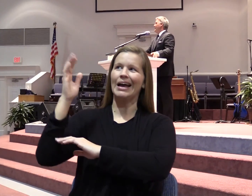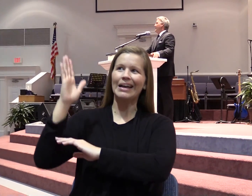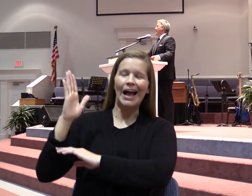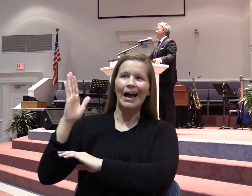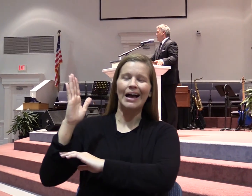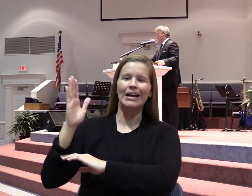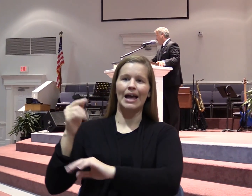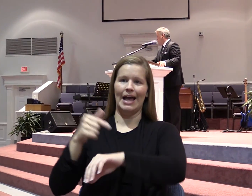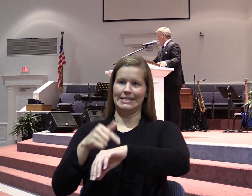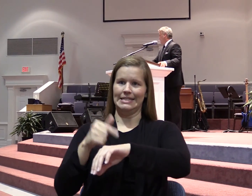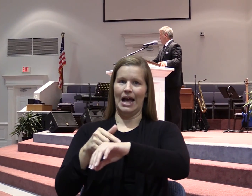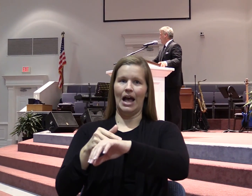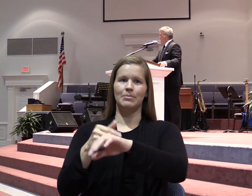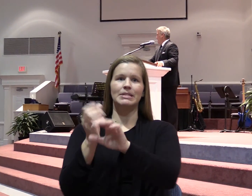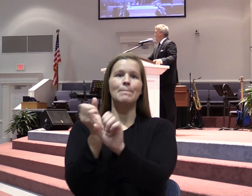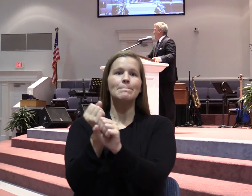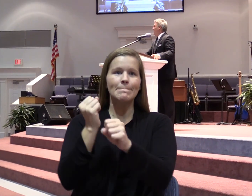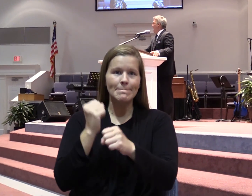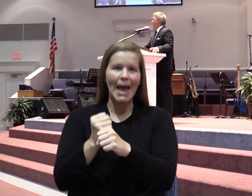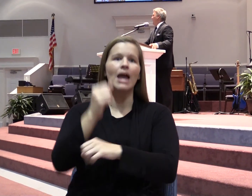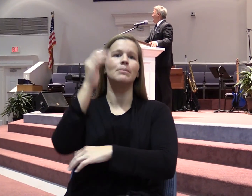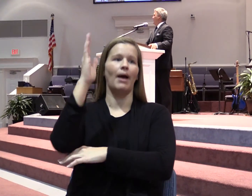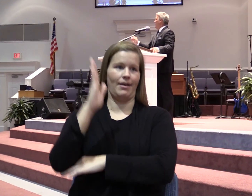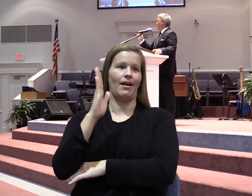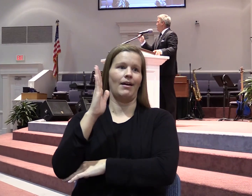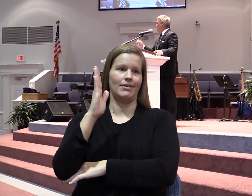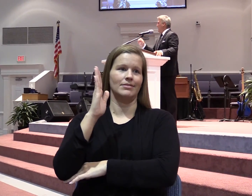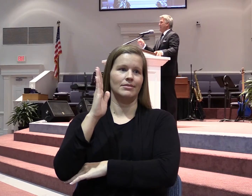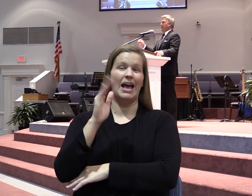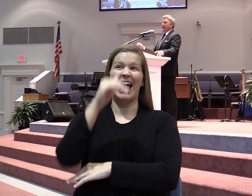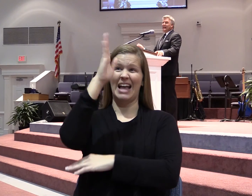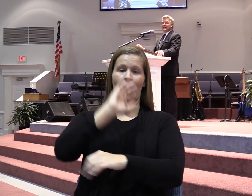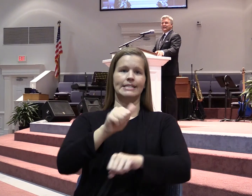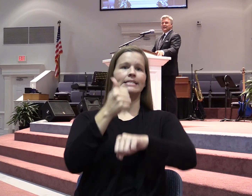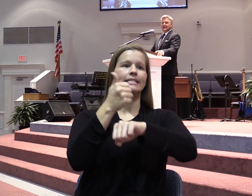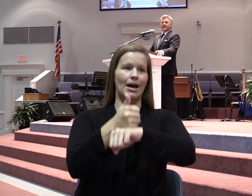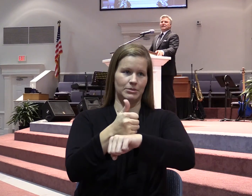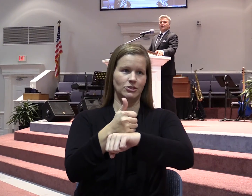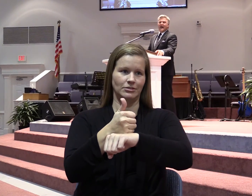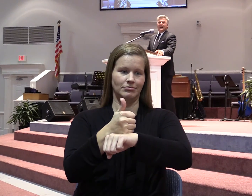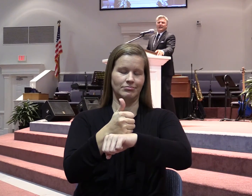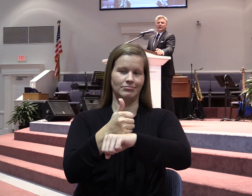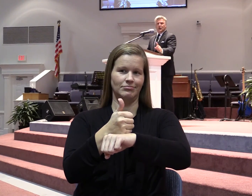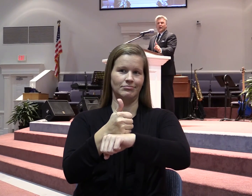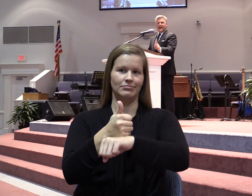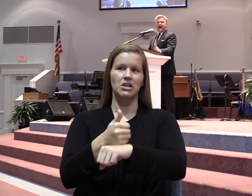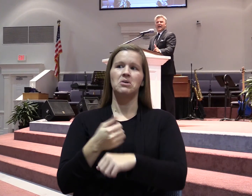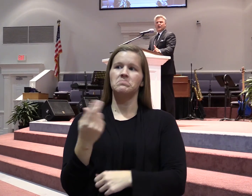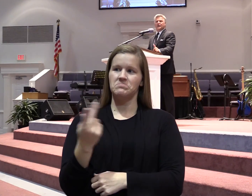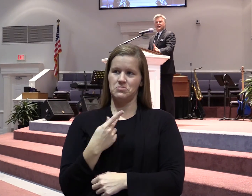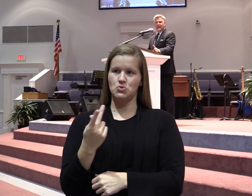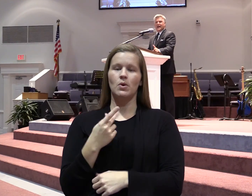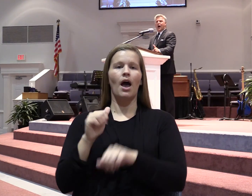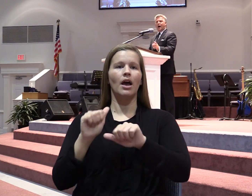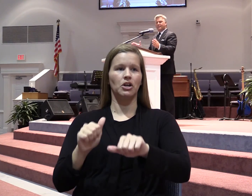Time is a creation that God put in place so that you and I